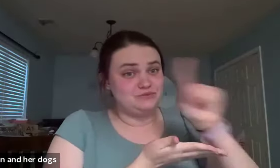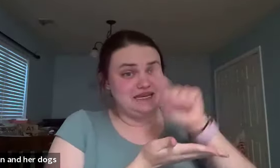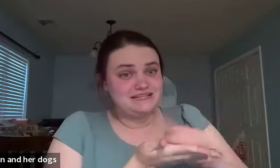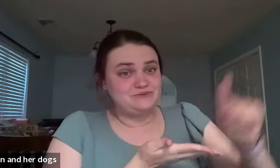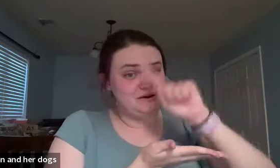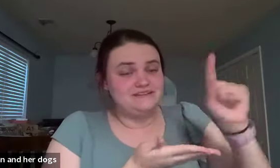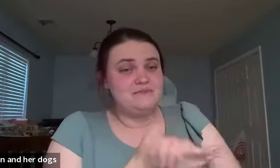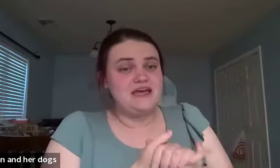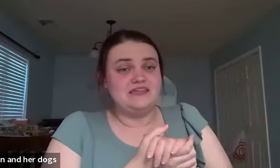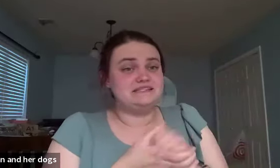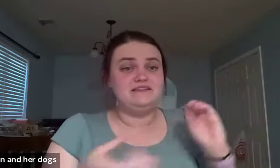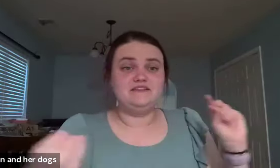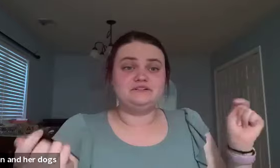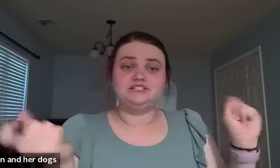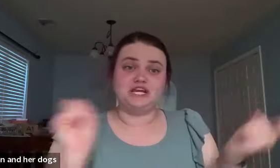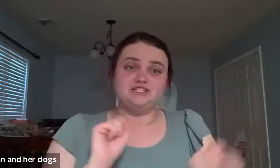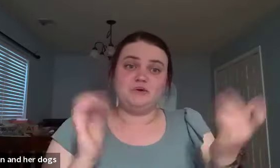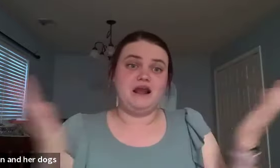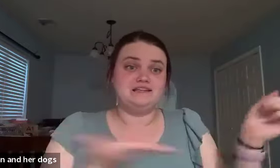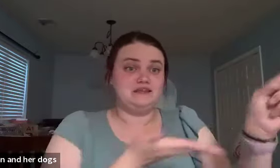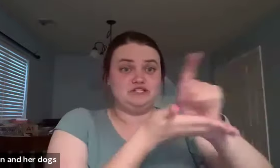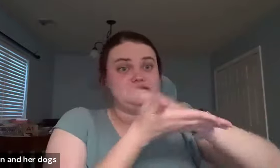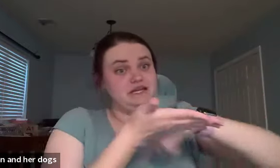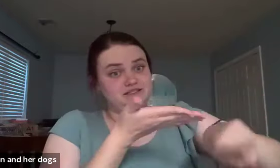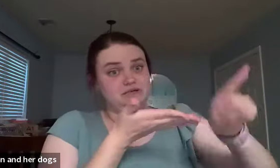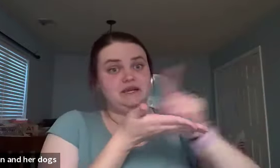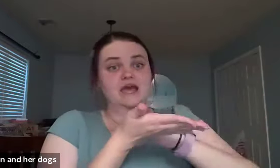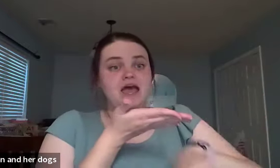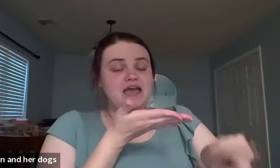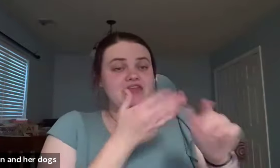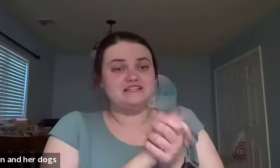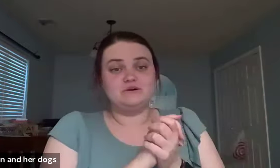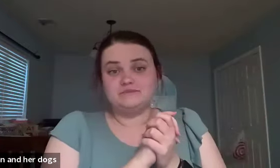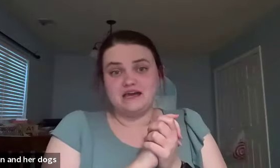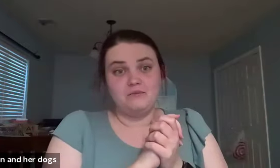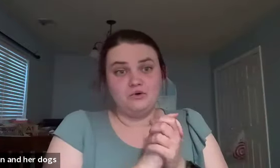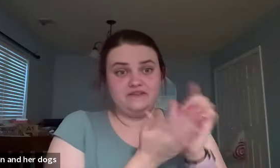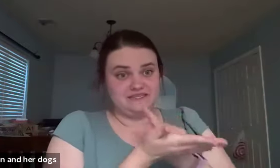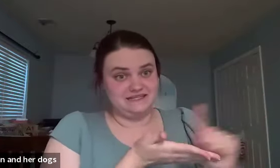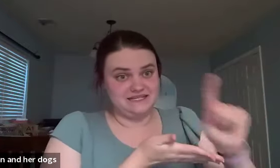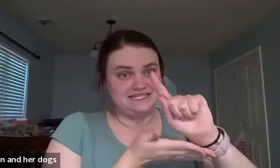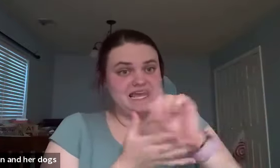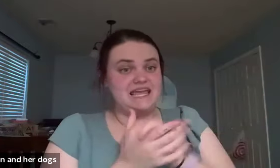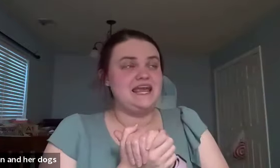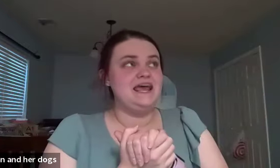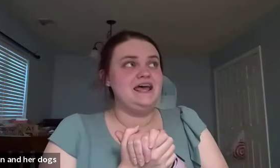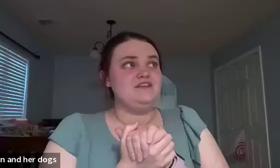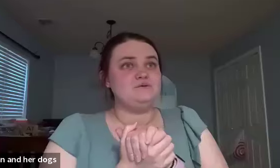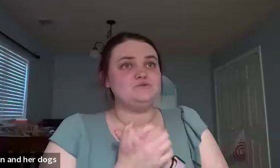this one next week all the time. And then suddenly there was a change where I suddenly was doing next week. And that is what comes out more than this does. And there was